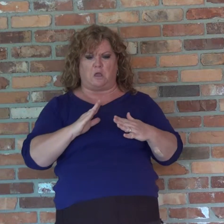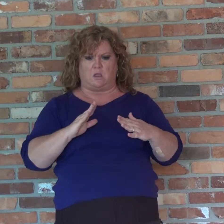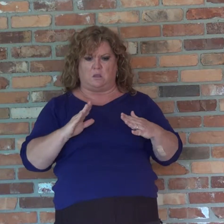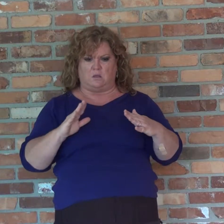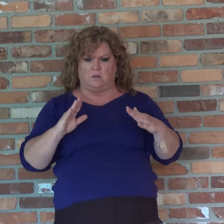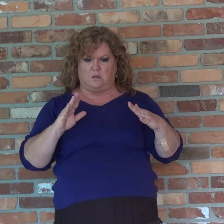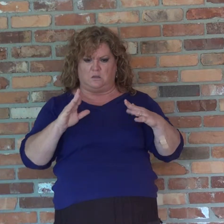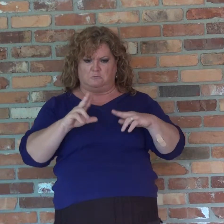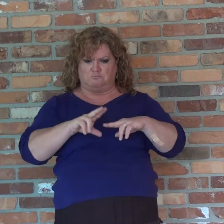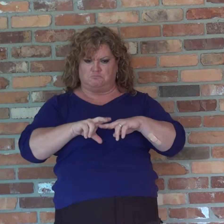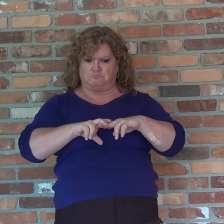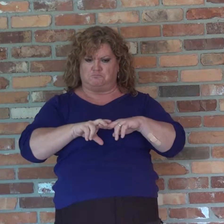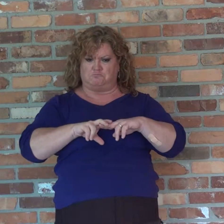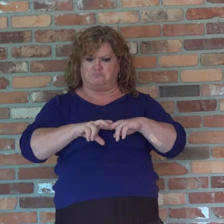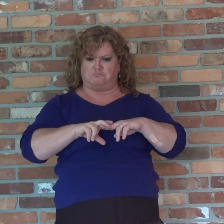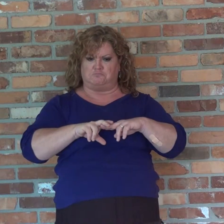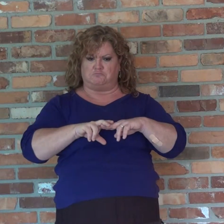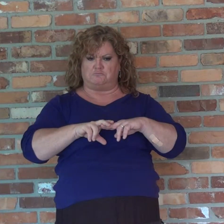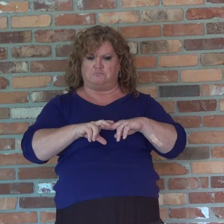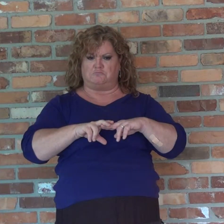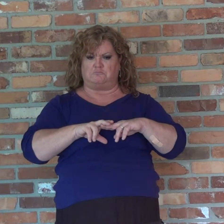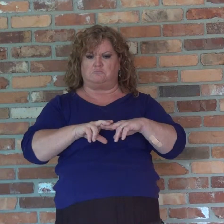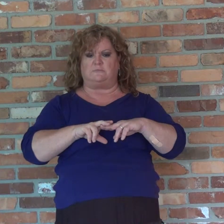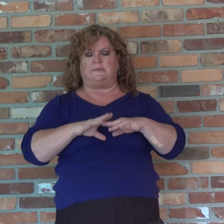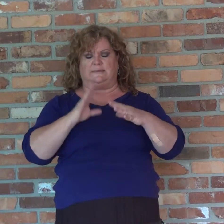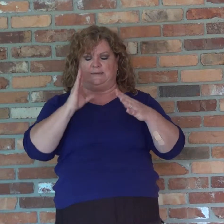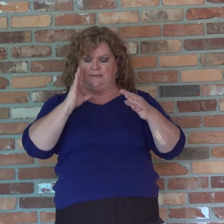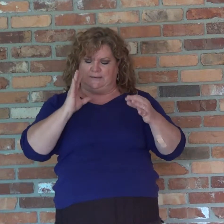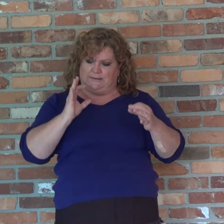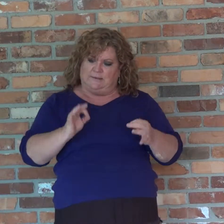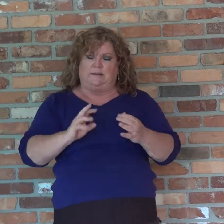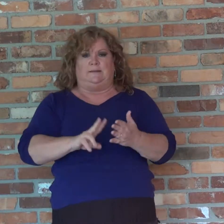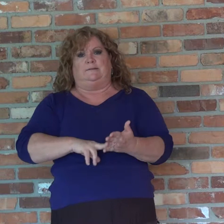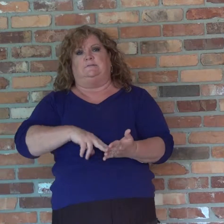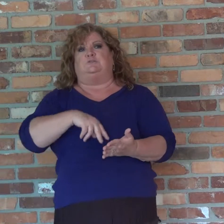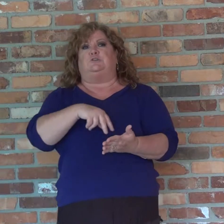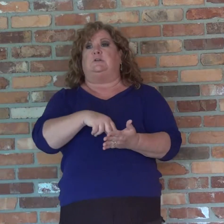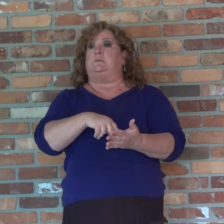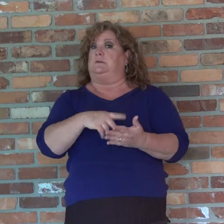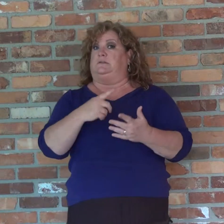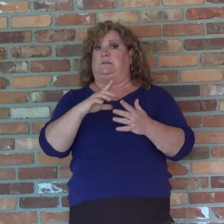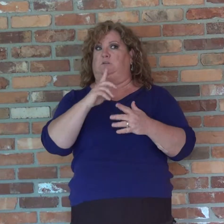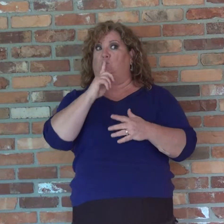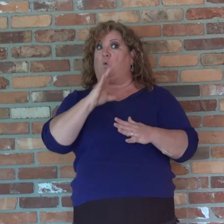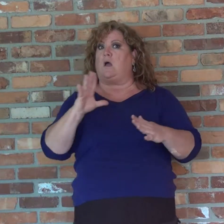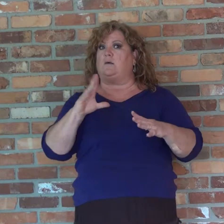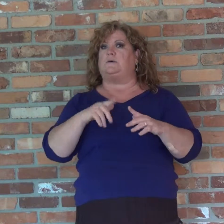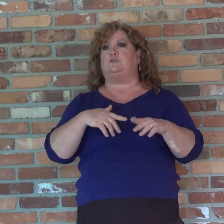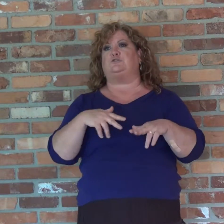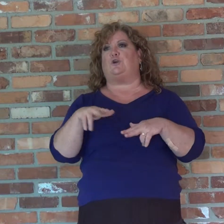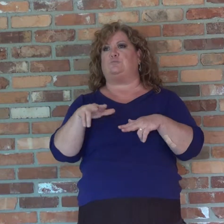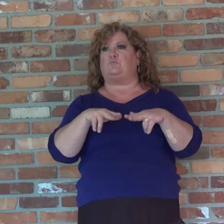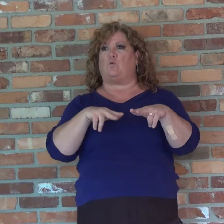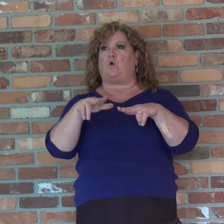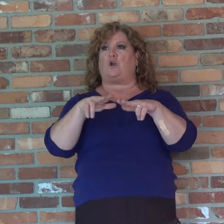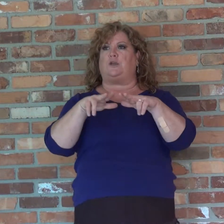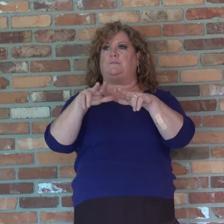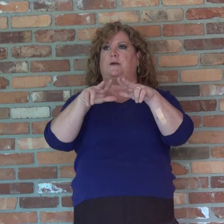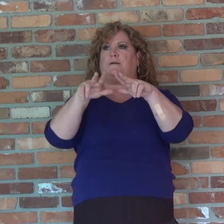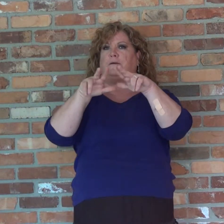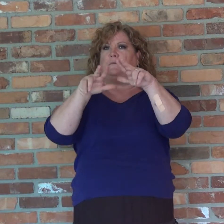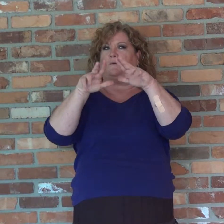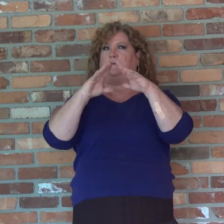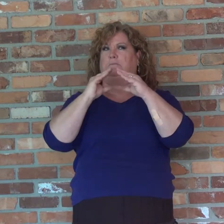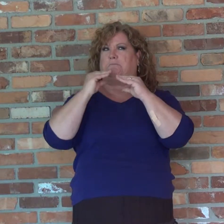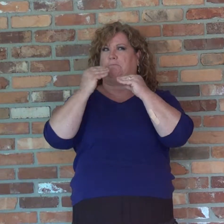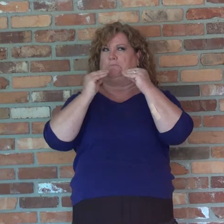and pouting. And pretty soon, without a word, he stood up and just started hiking up. Everybody looked at each other, a little